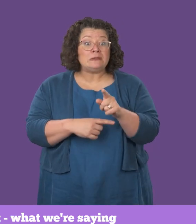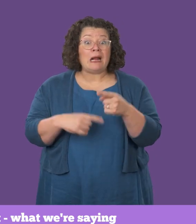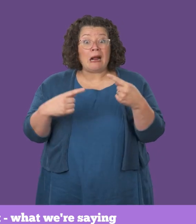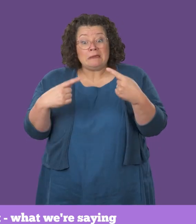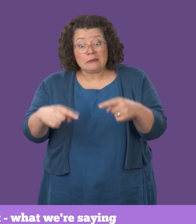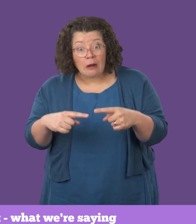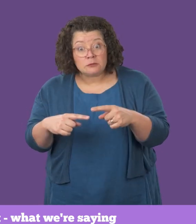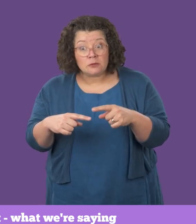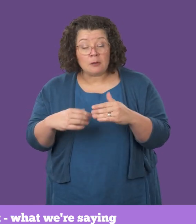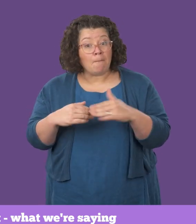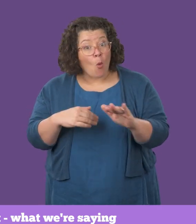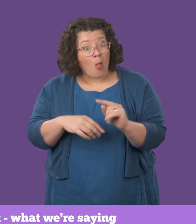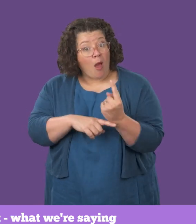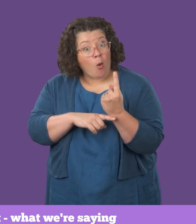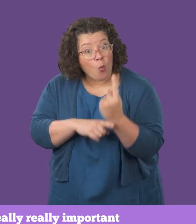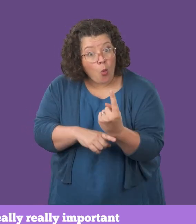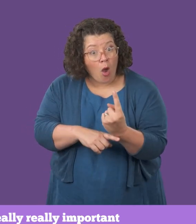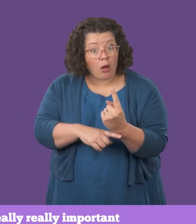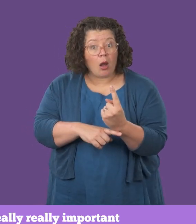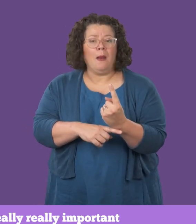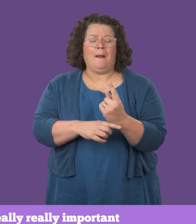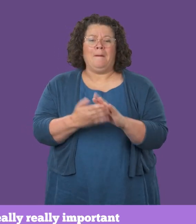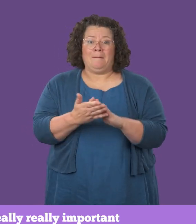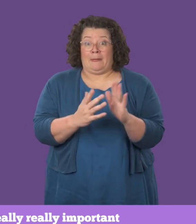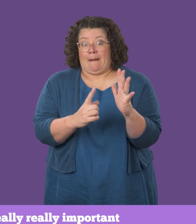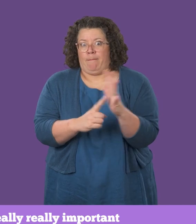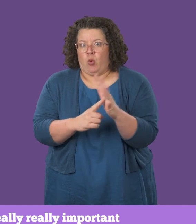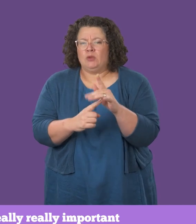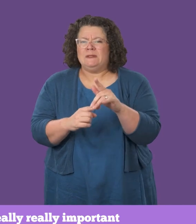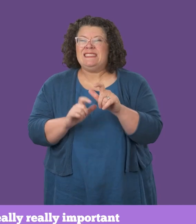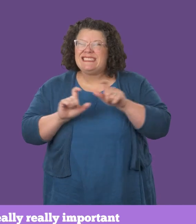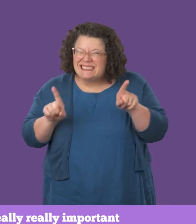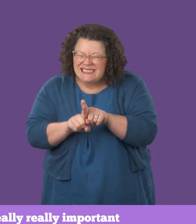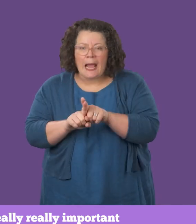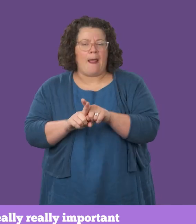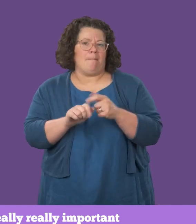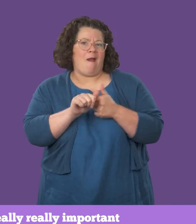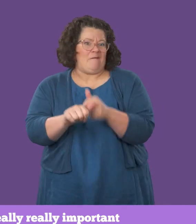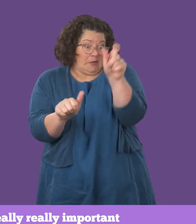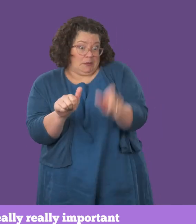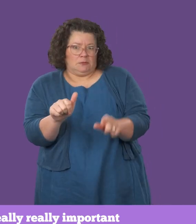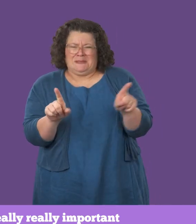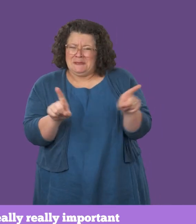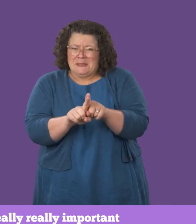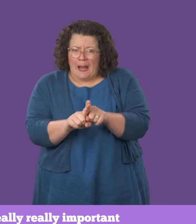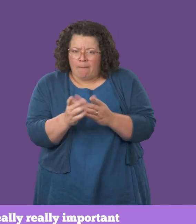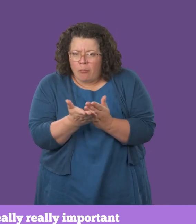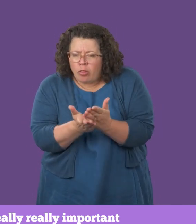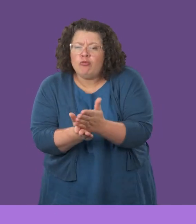that where somebody is entitled to more than one advocate, it's really, really important that they get the same advocate that simply take